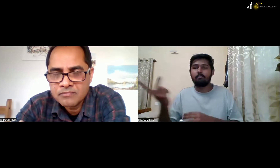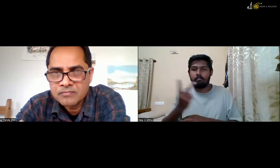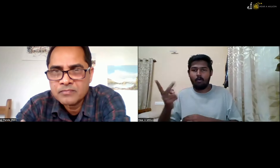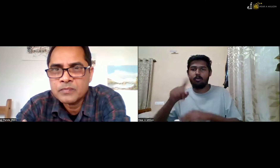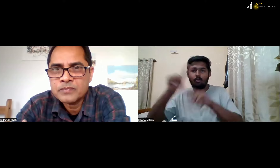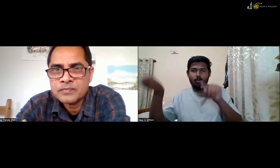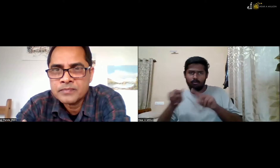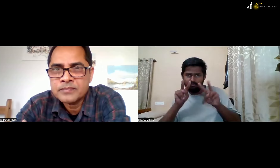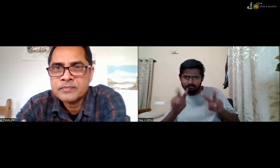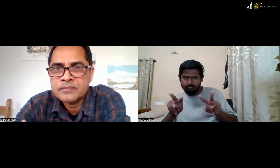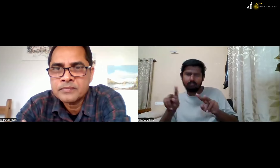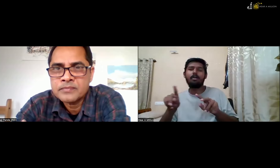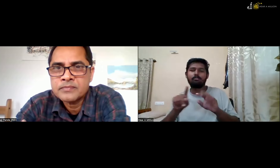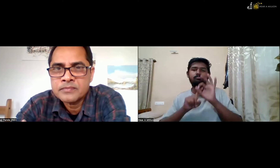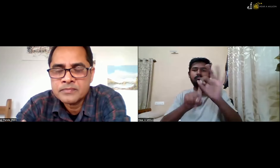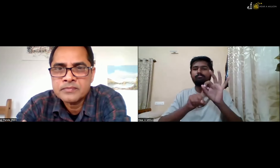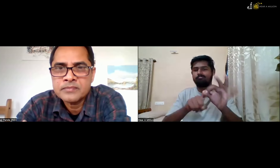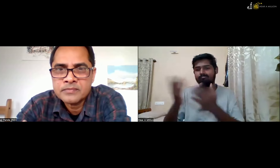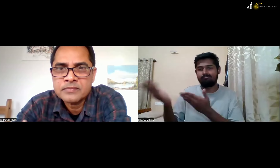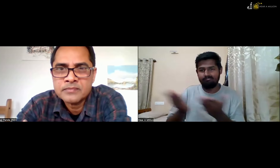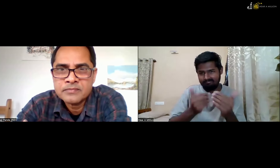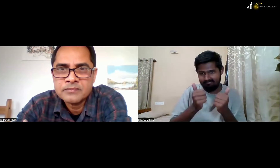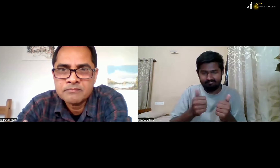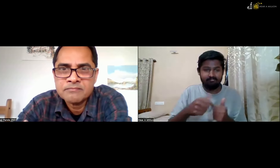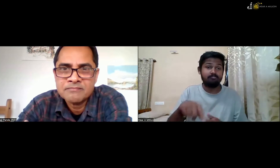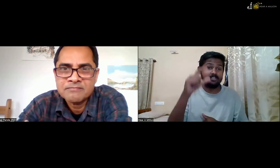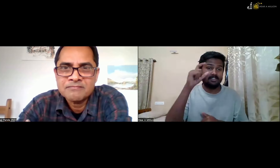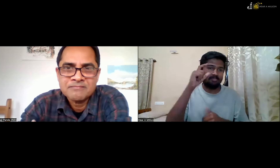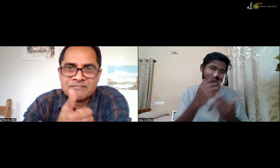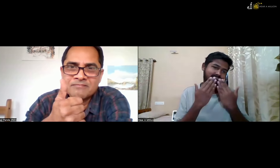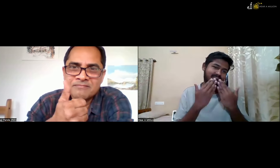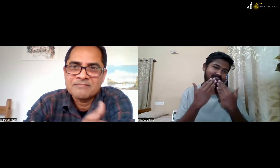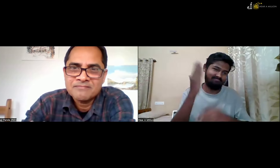be holding it on. And